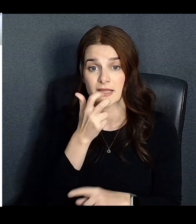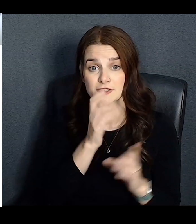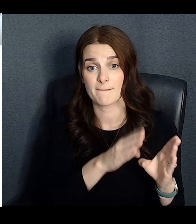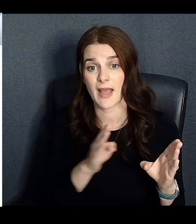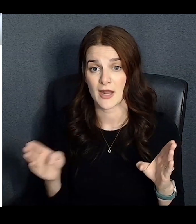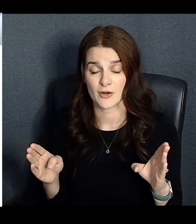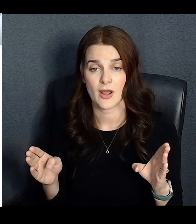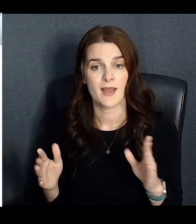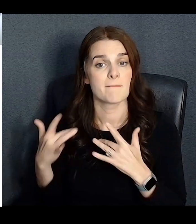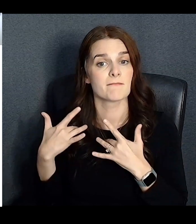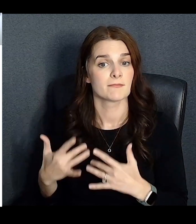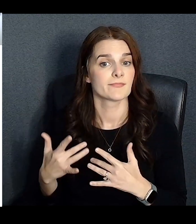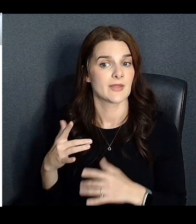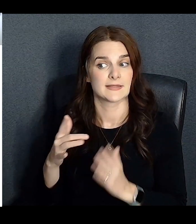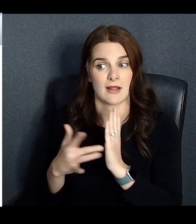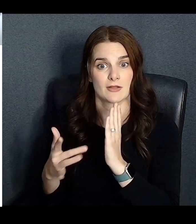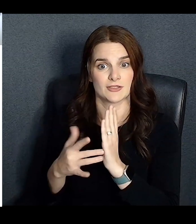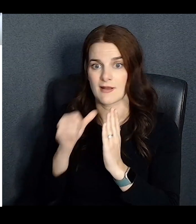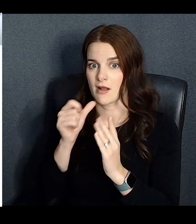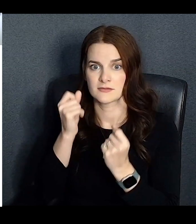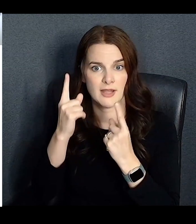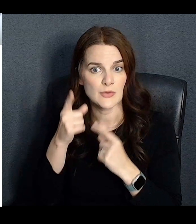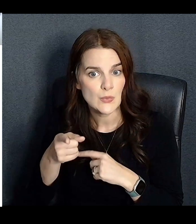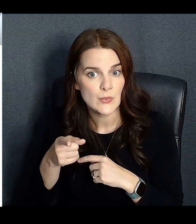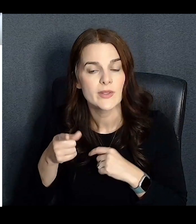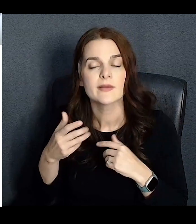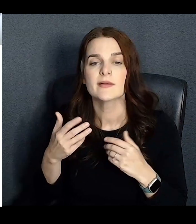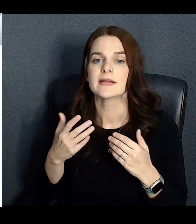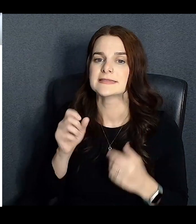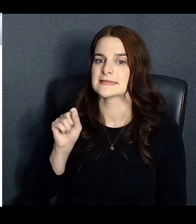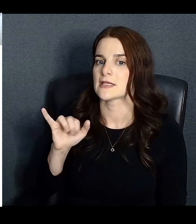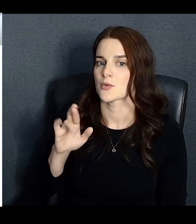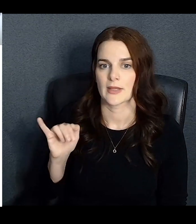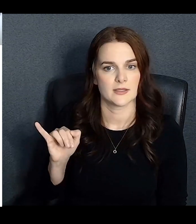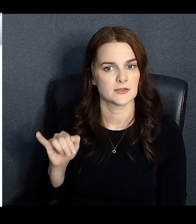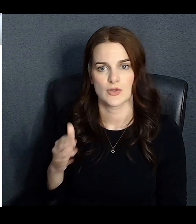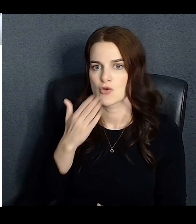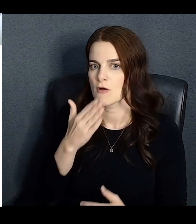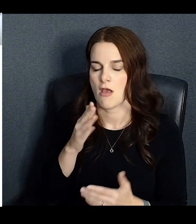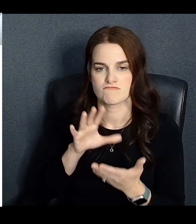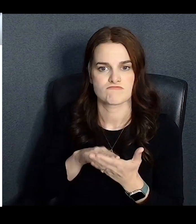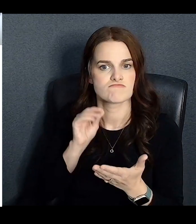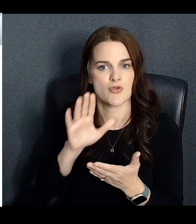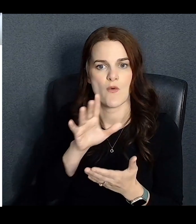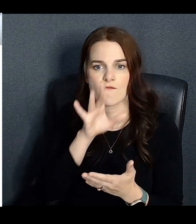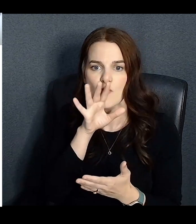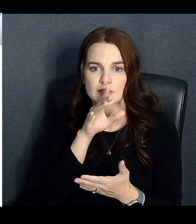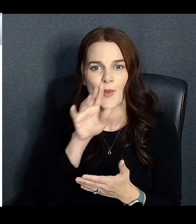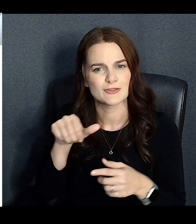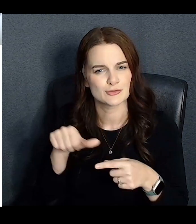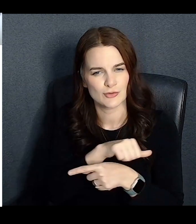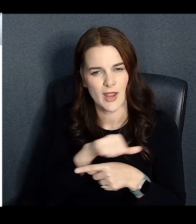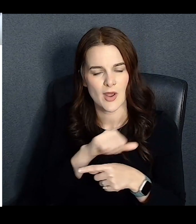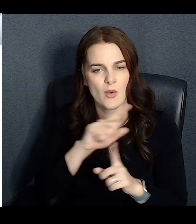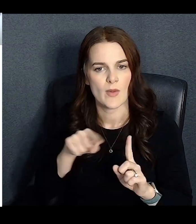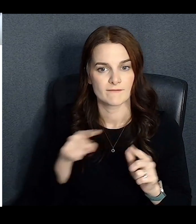pattern, that most technology might not understand you, Siri is quite good at learning your voice because